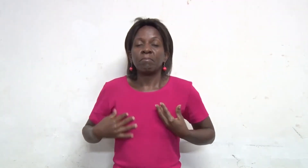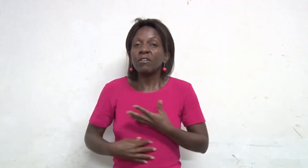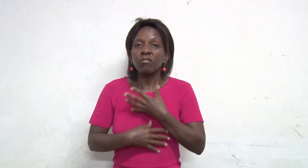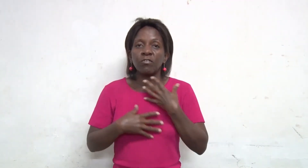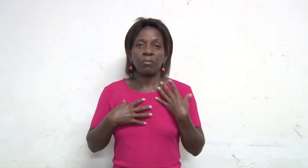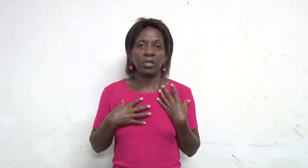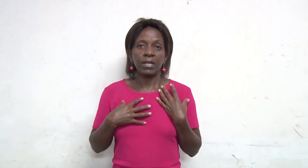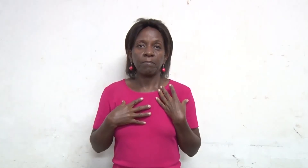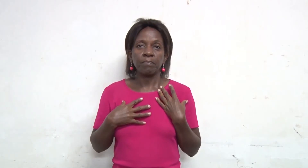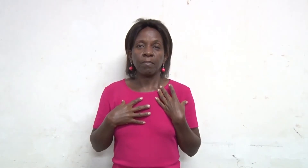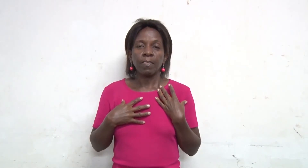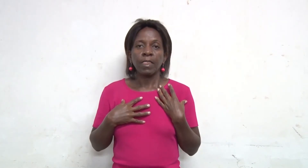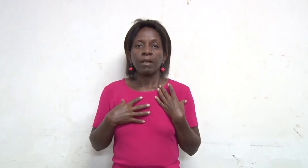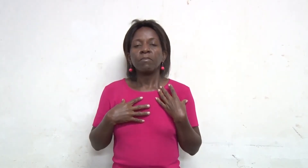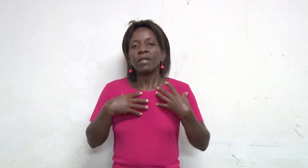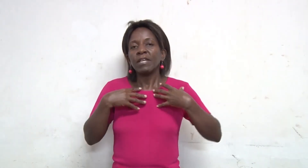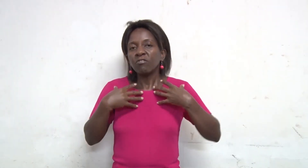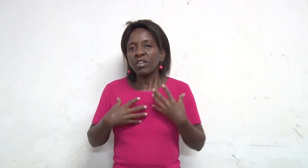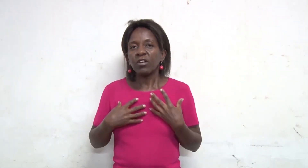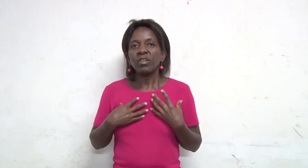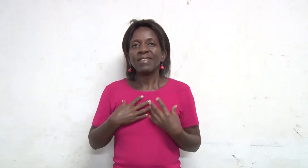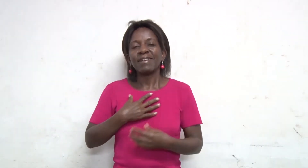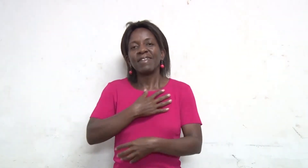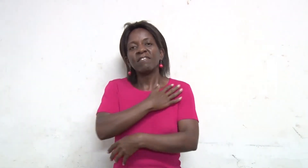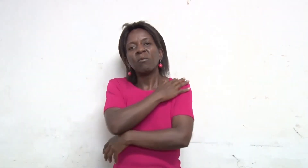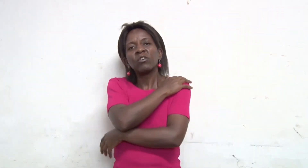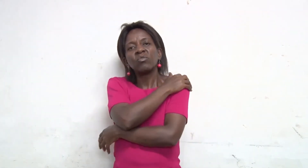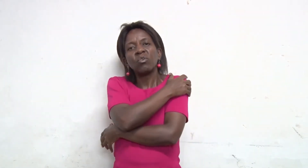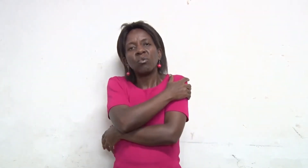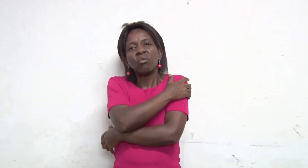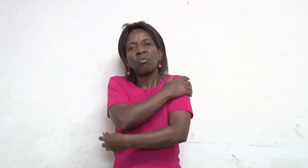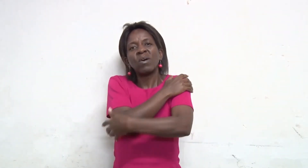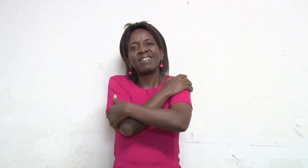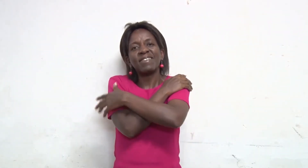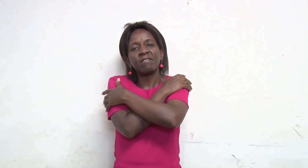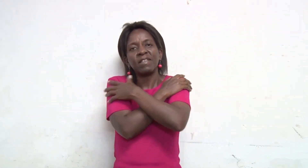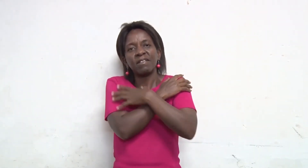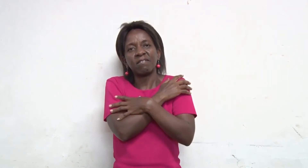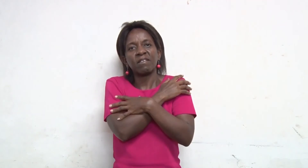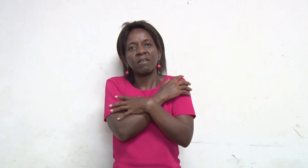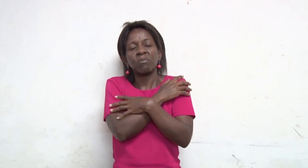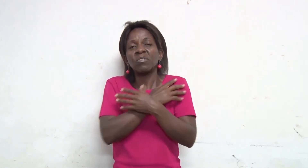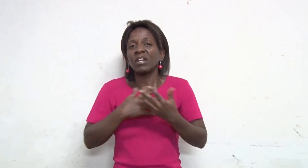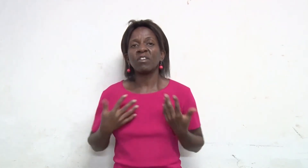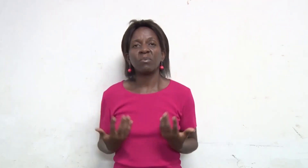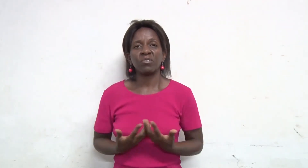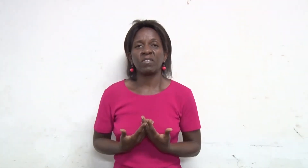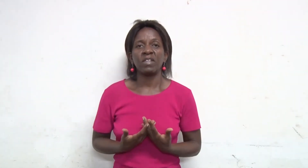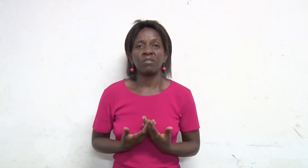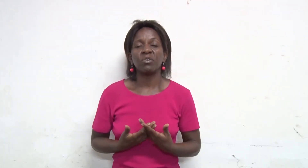bits of your body. The reason they are doing that is they want to know what this is, because they are not able to see it. With